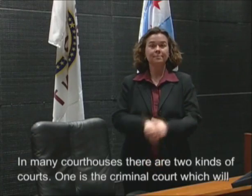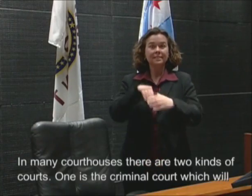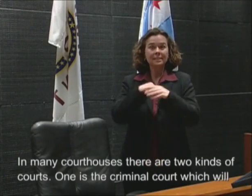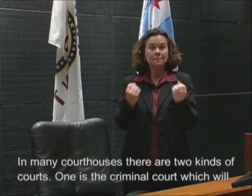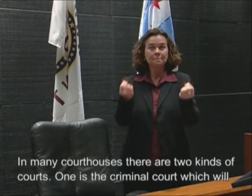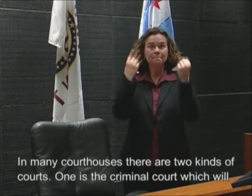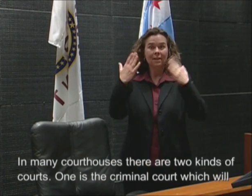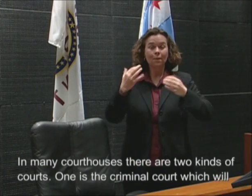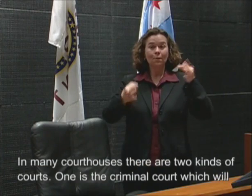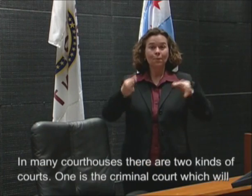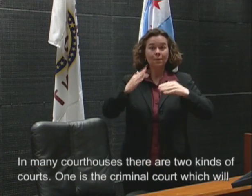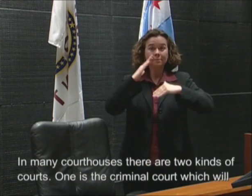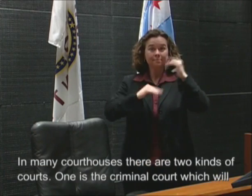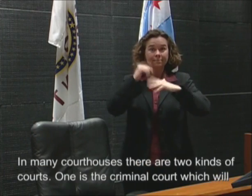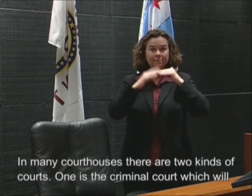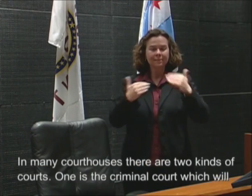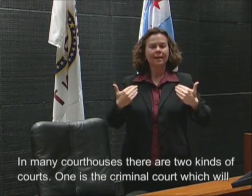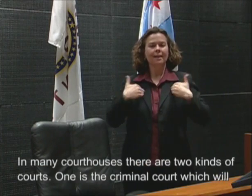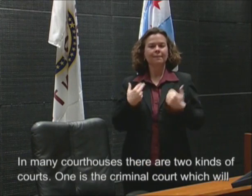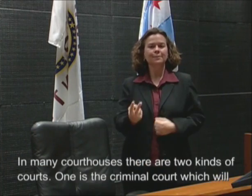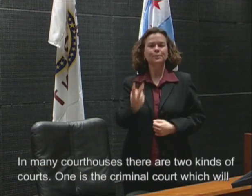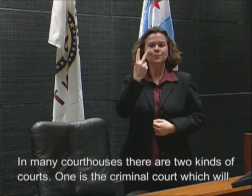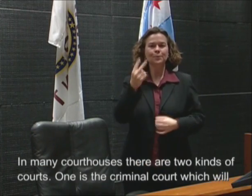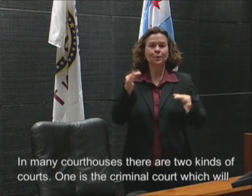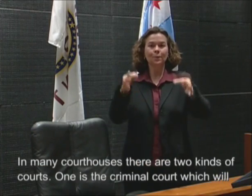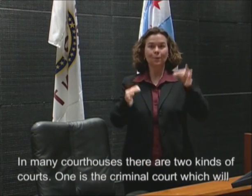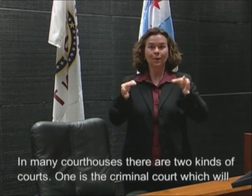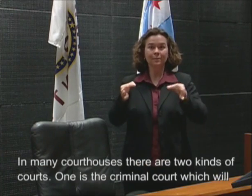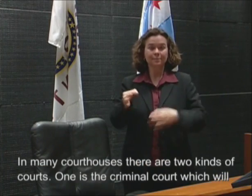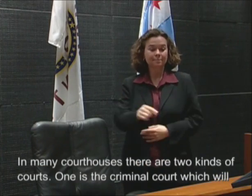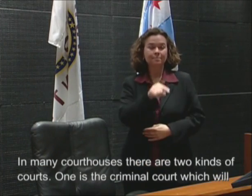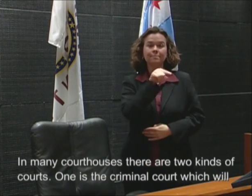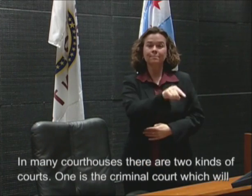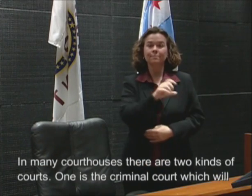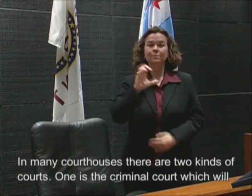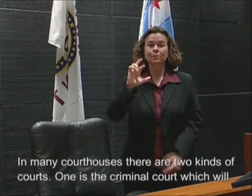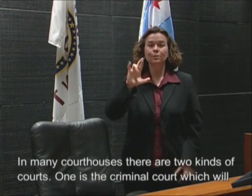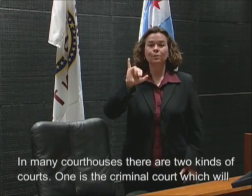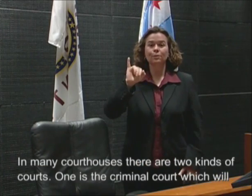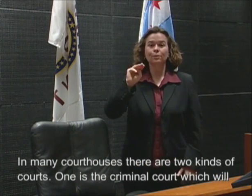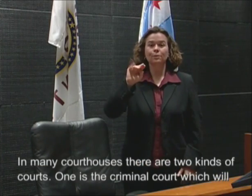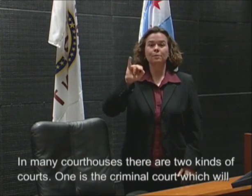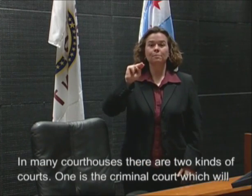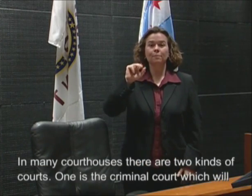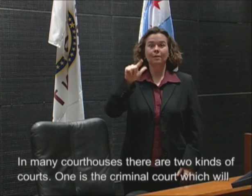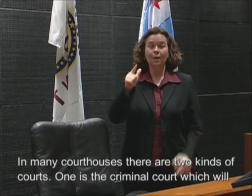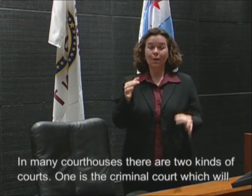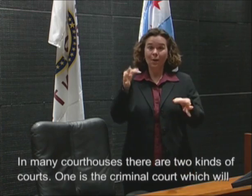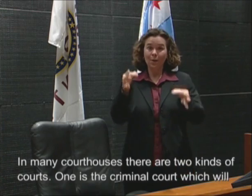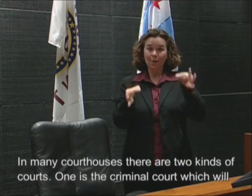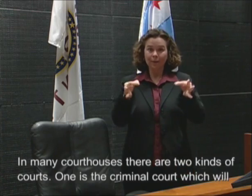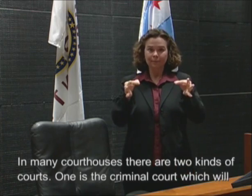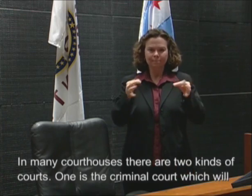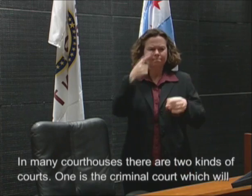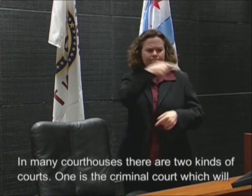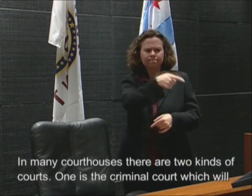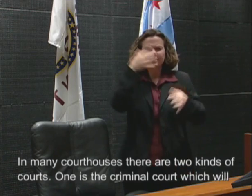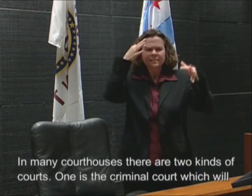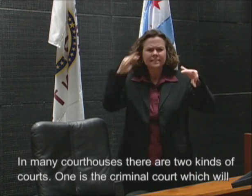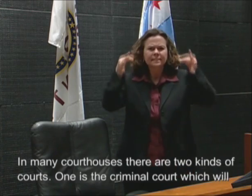In many courthouses, there are two kinds of courts. One is the criminal court, which will decide if someone violated the